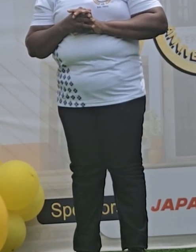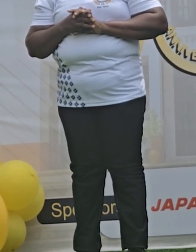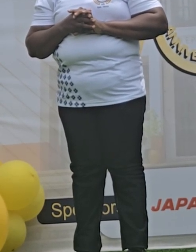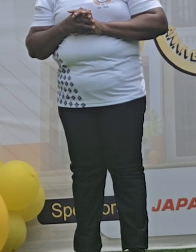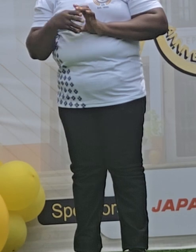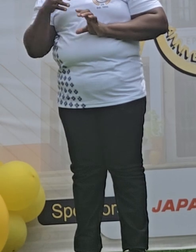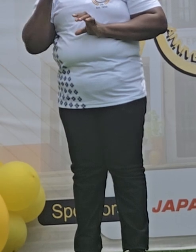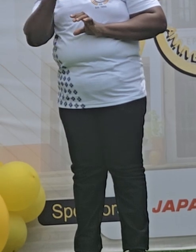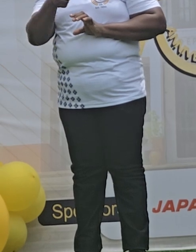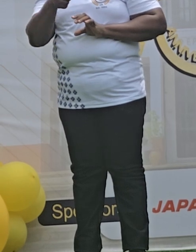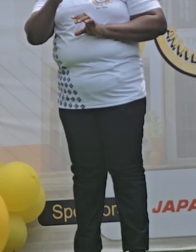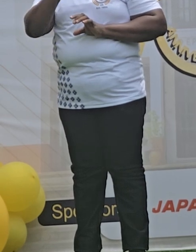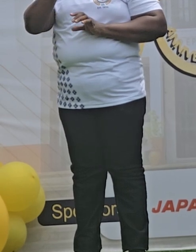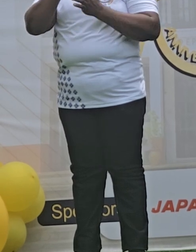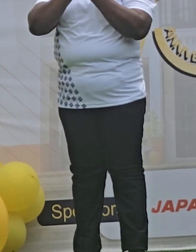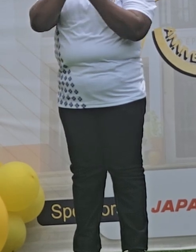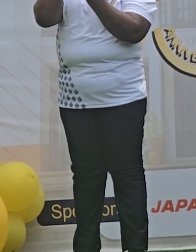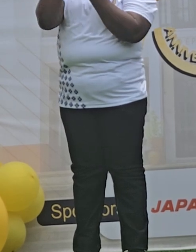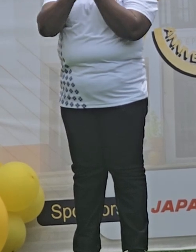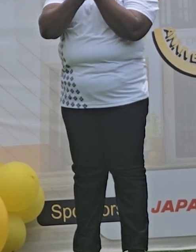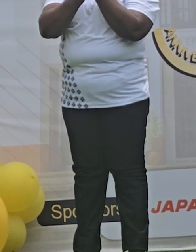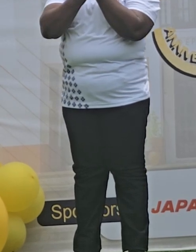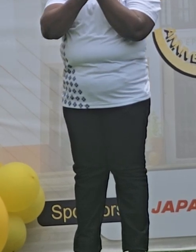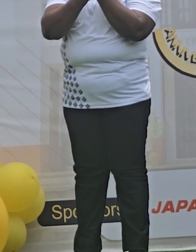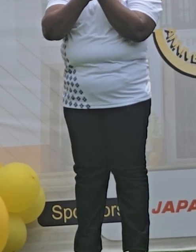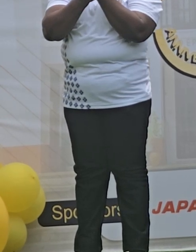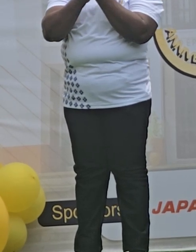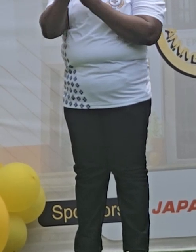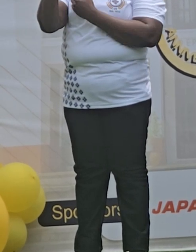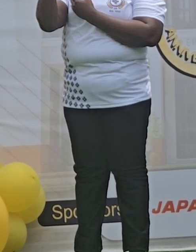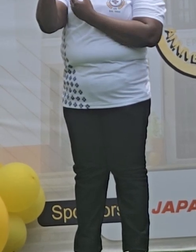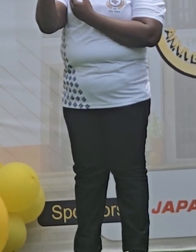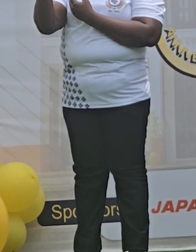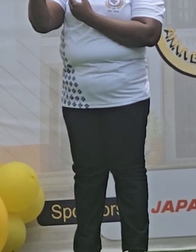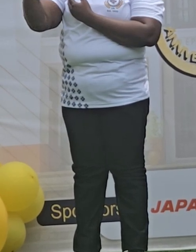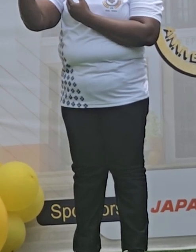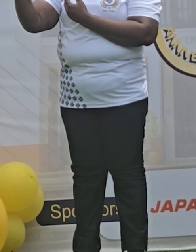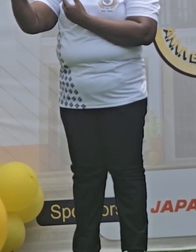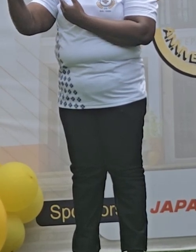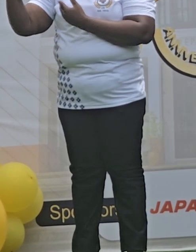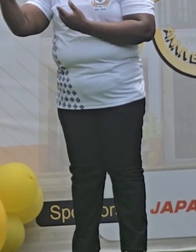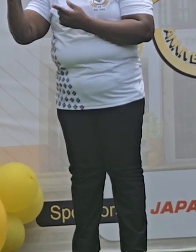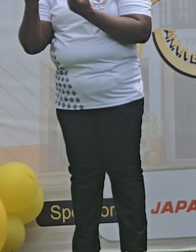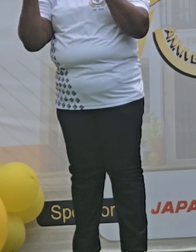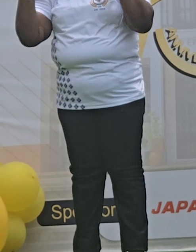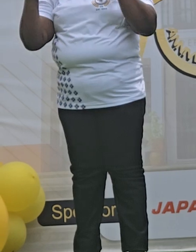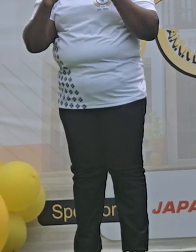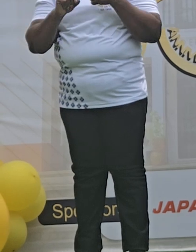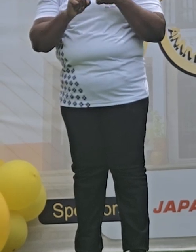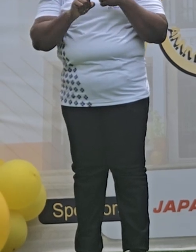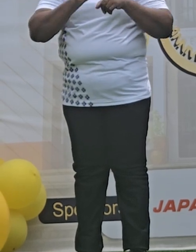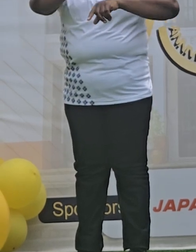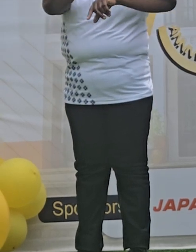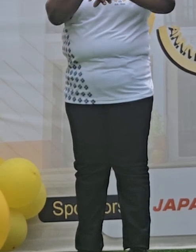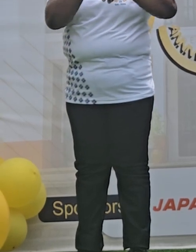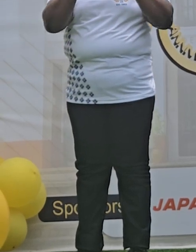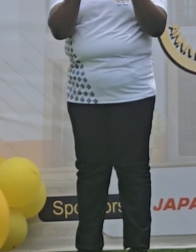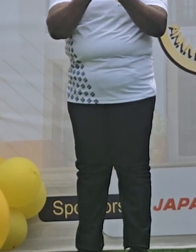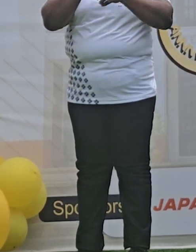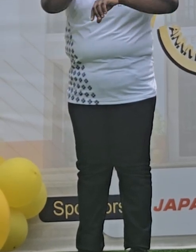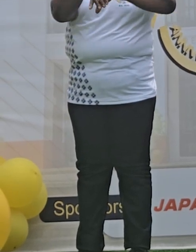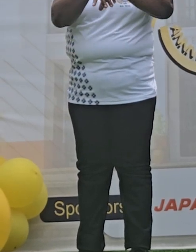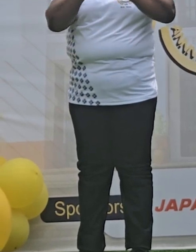So that in September 1950, the department was established, but it was based in